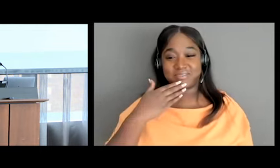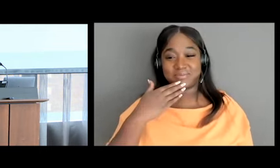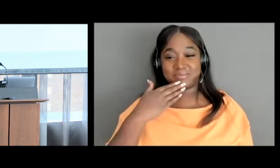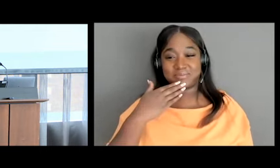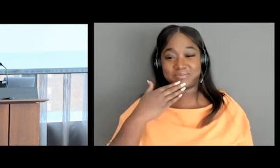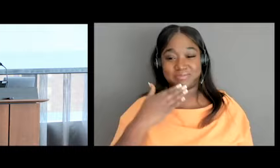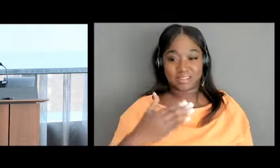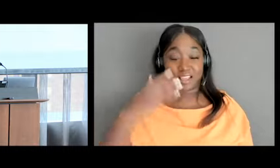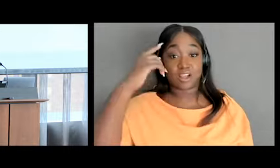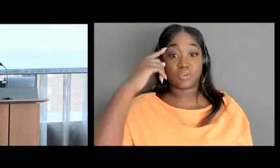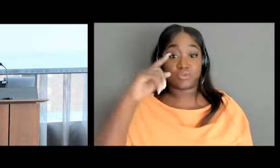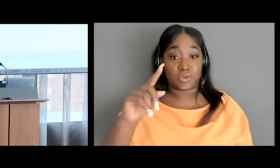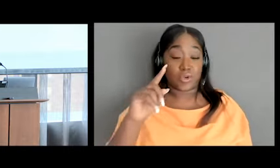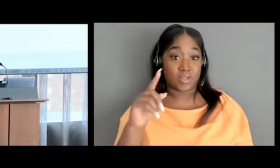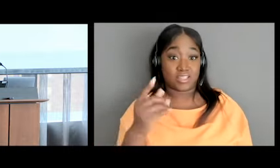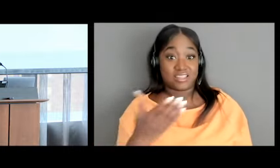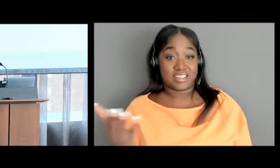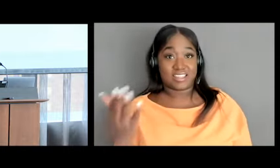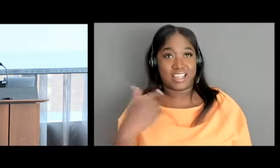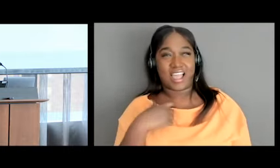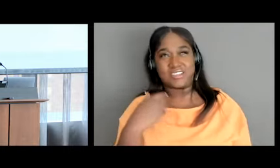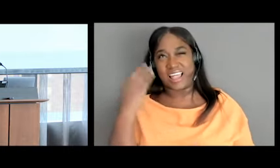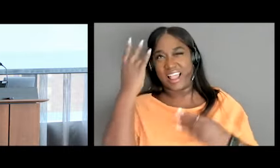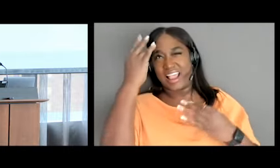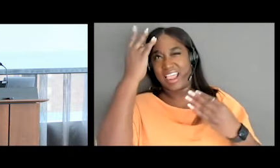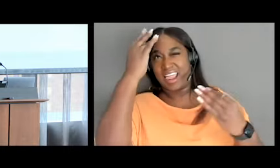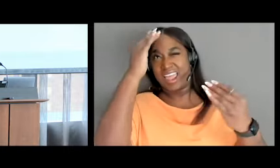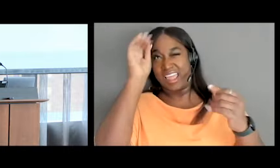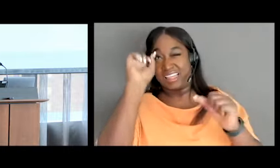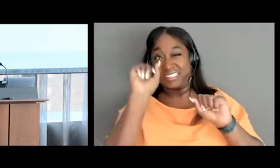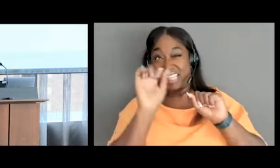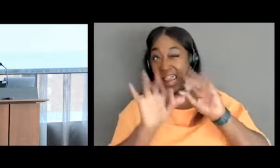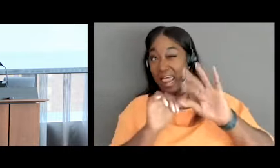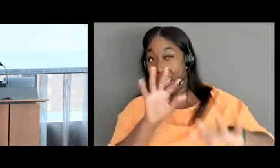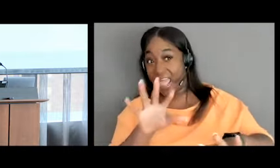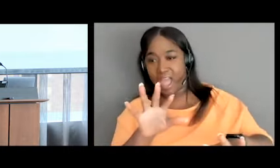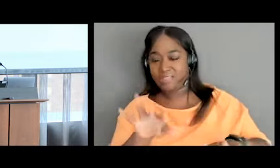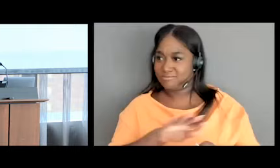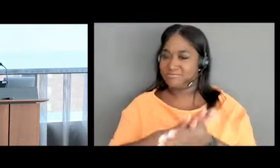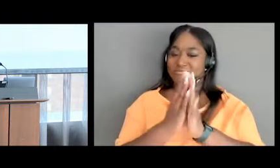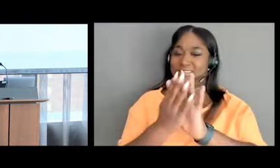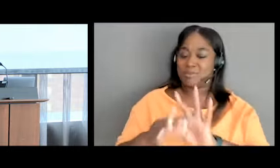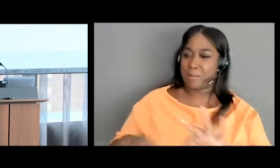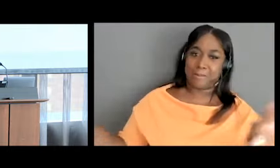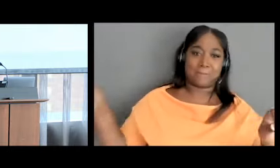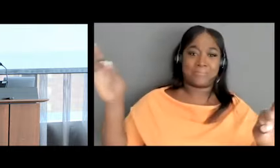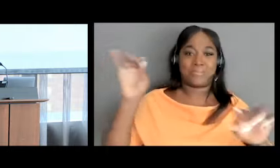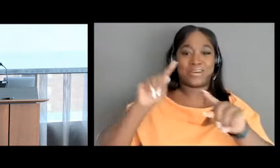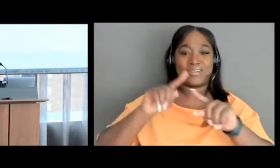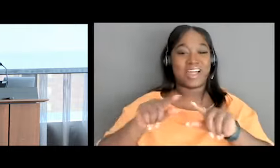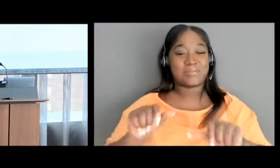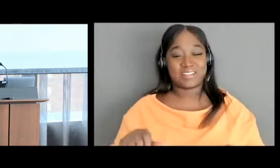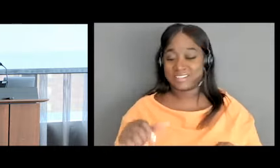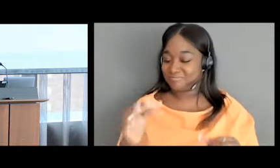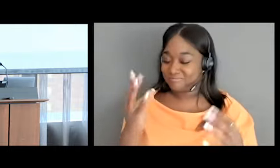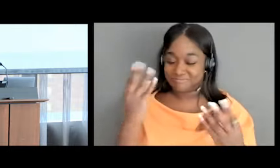thing, the thing I threw at the wall, my spitballing, into a phrase, reliability. That was really great. And I just want to add one additional nuance